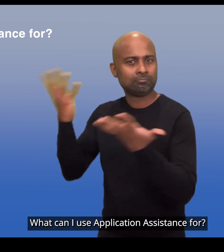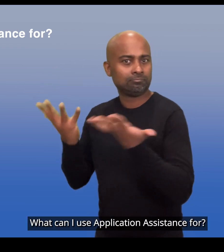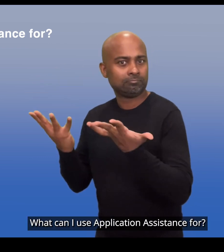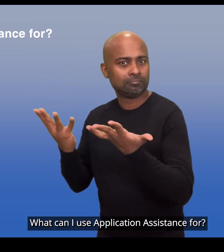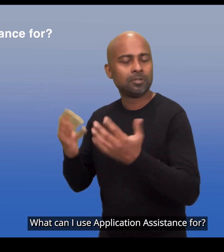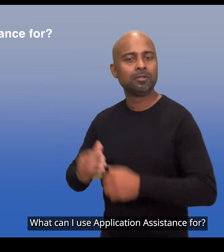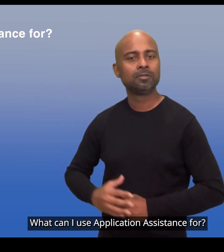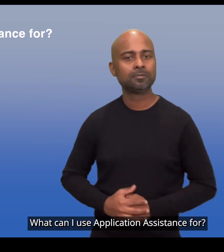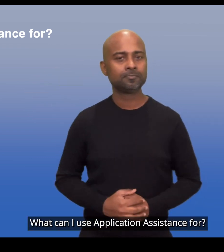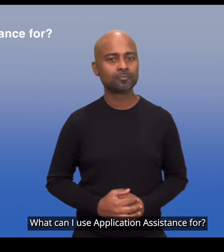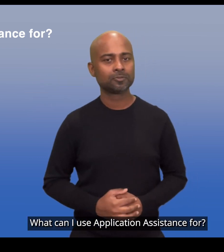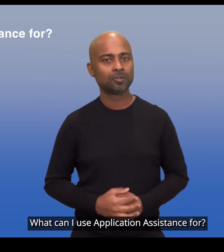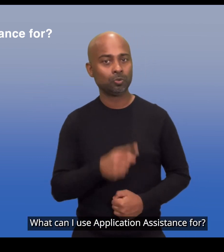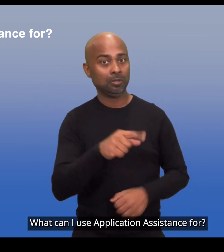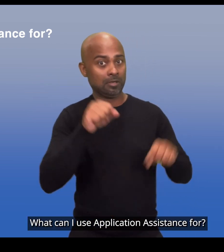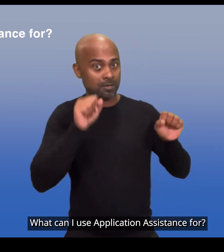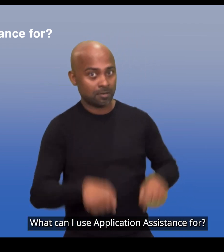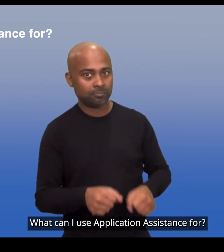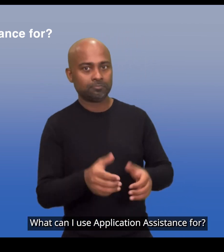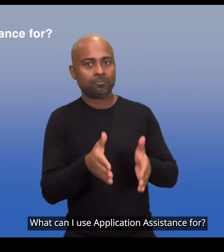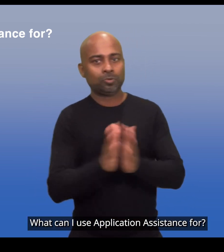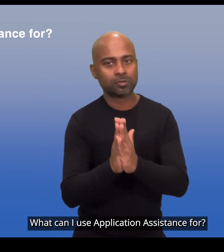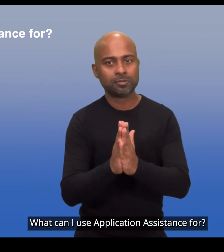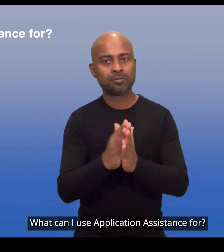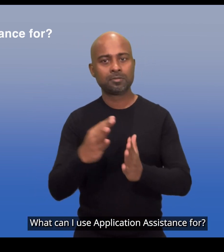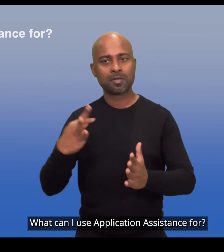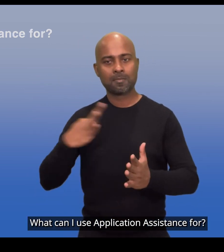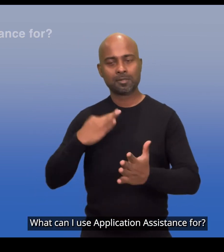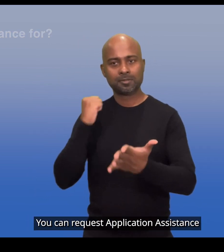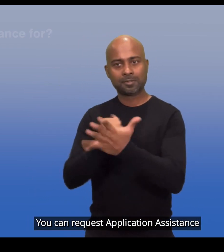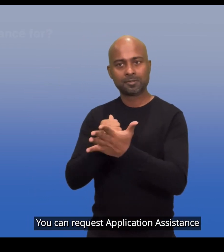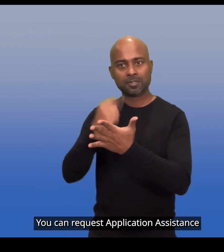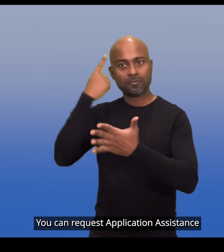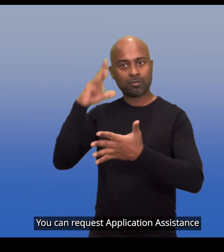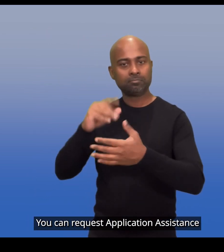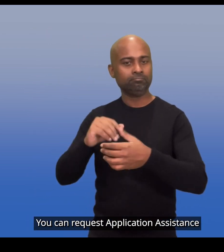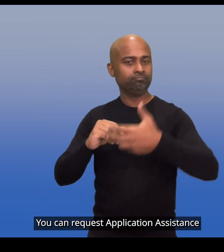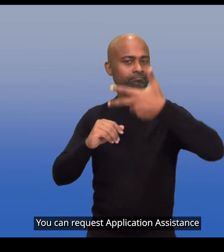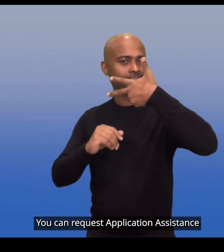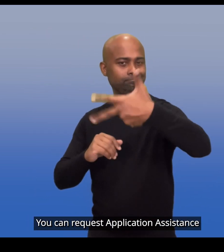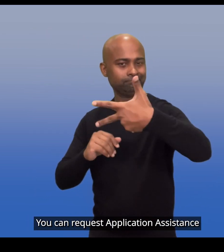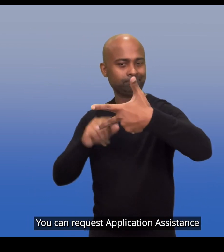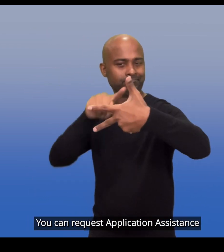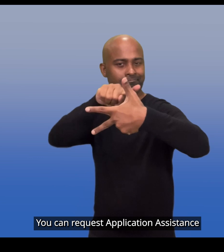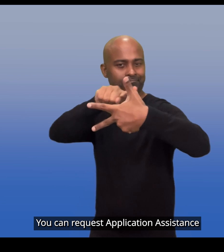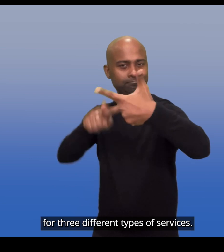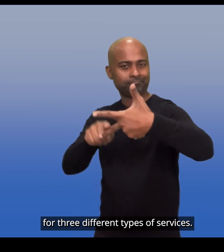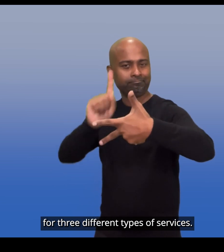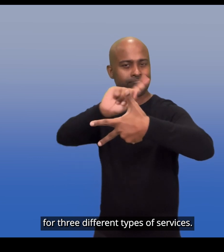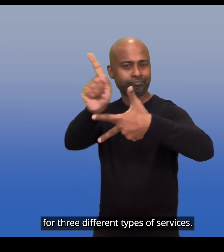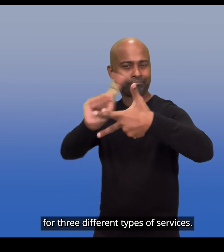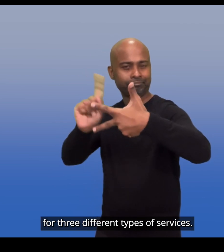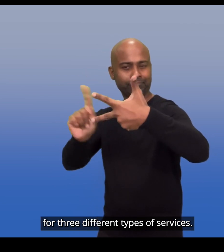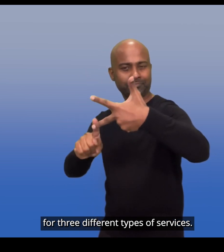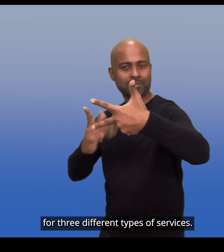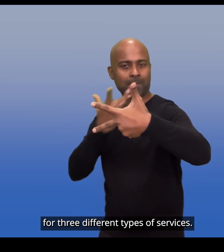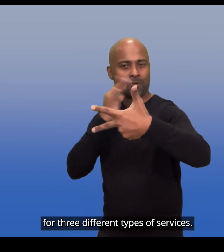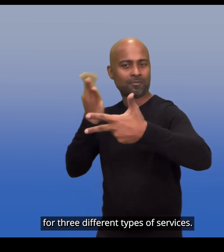What can I use application assistance for? You can request application assistance for 3 different types of